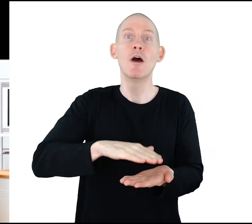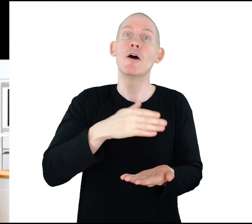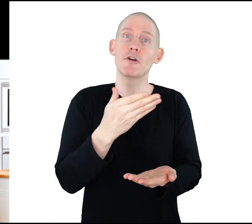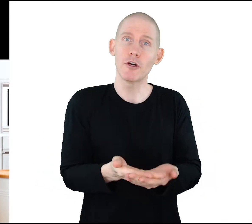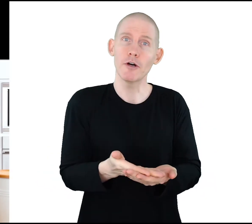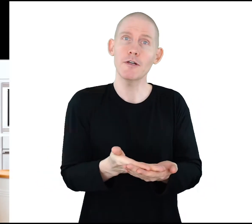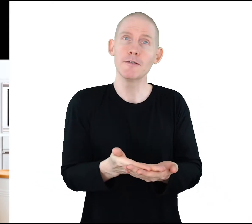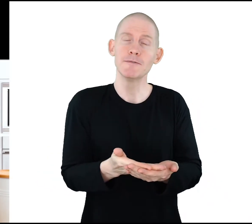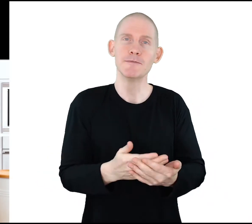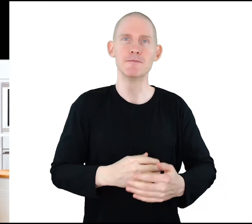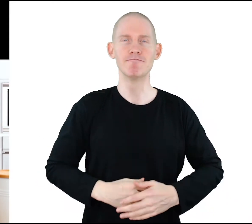Cook.